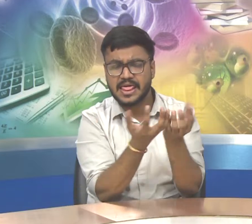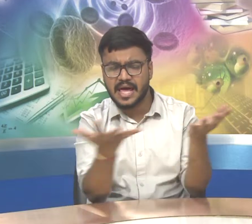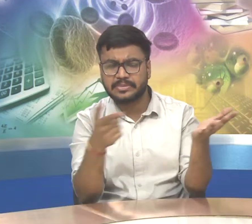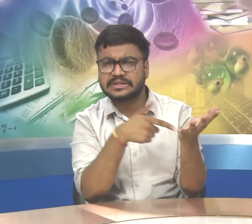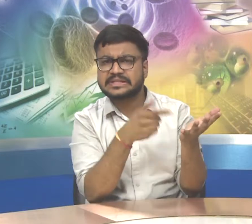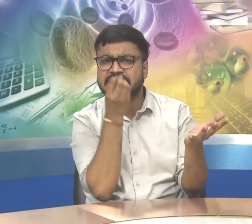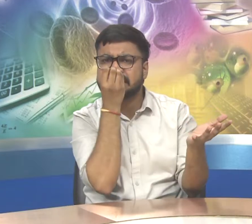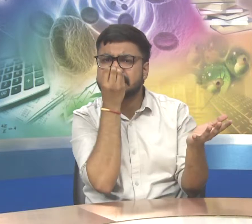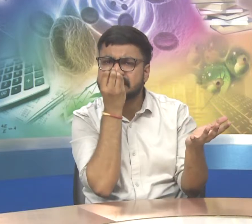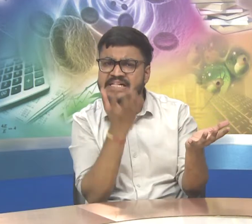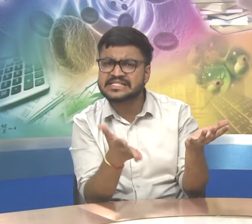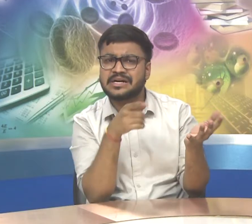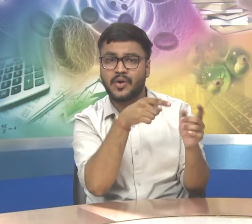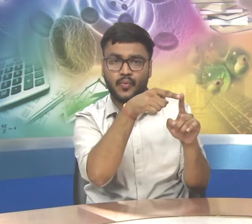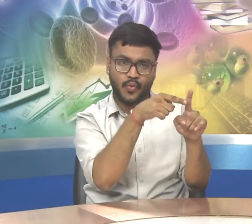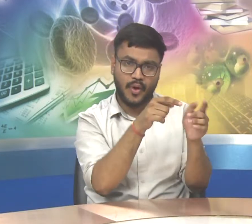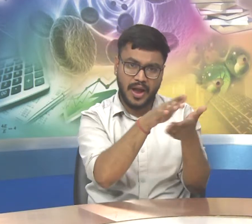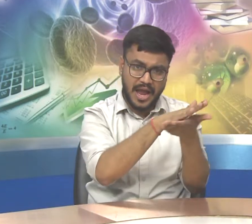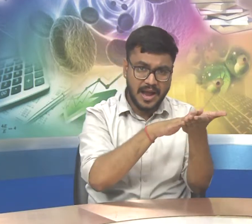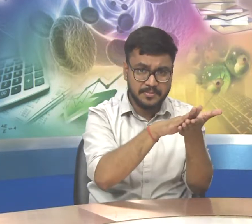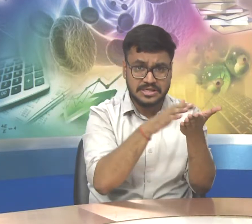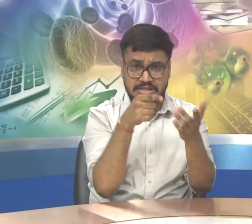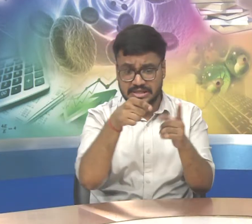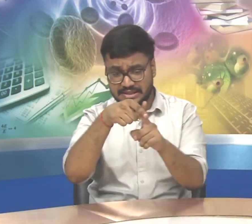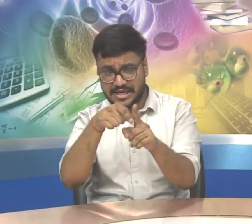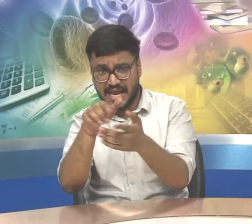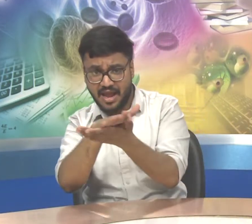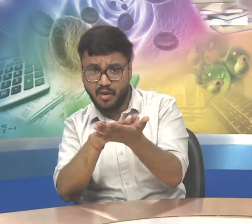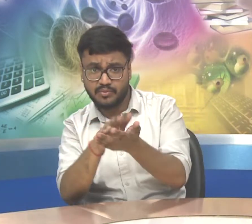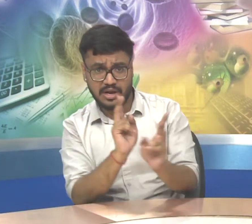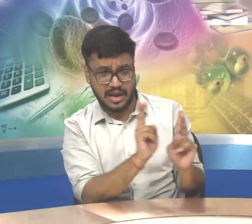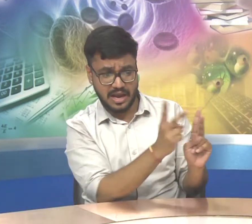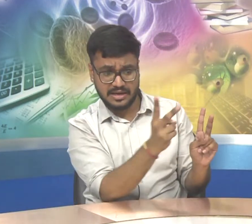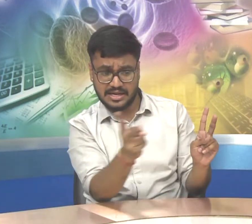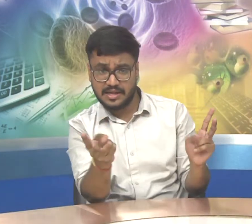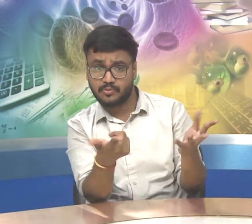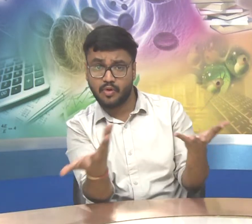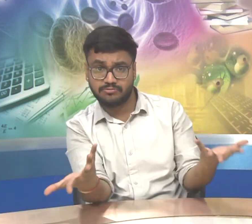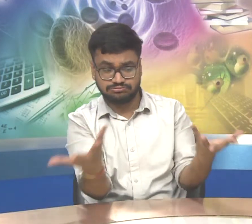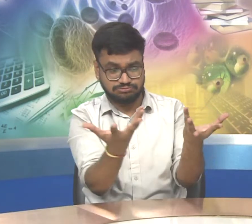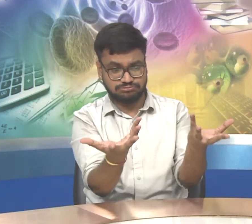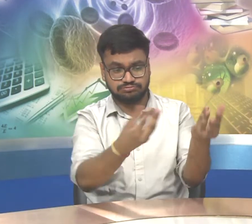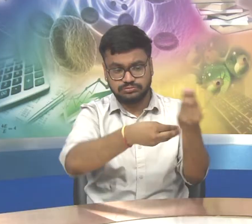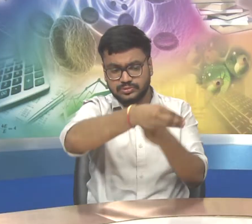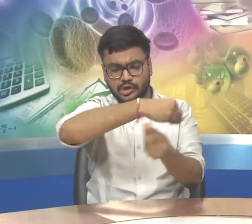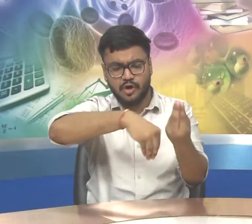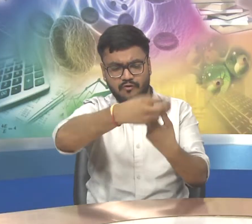Hydrogen was selected because it reacts easily with many elements